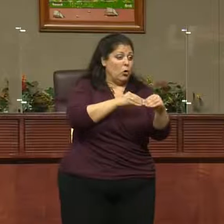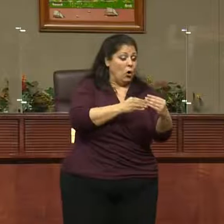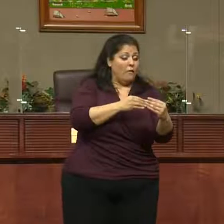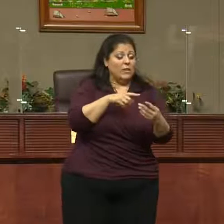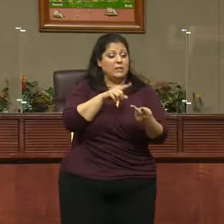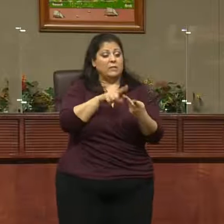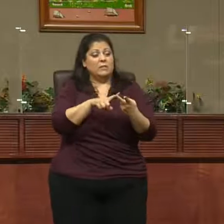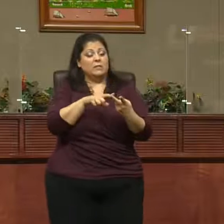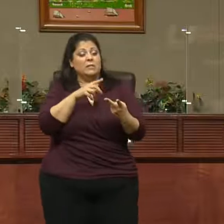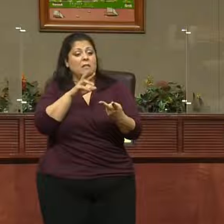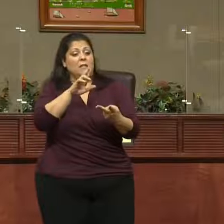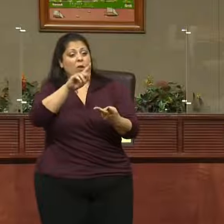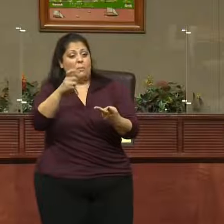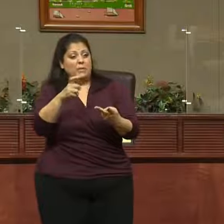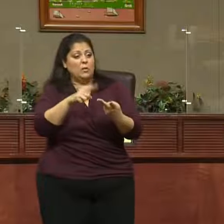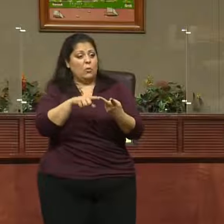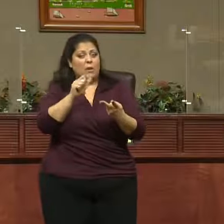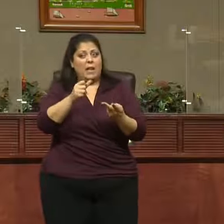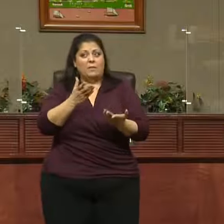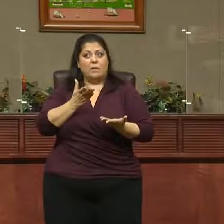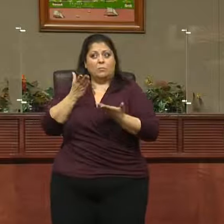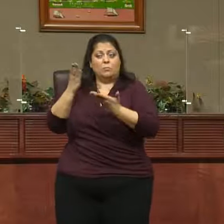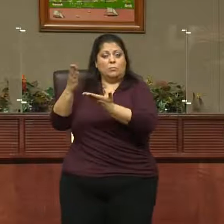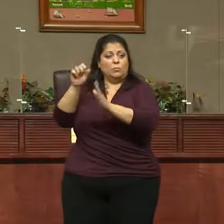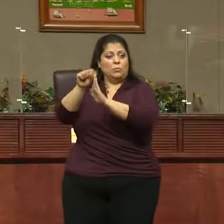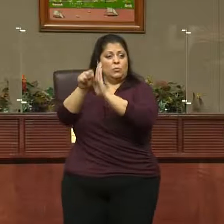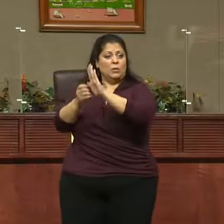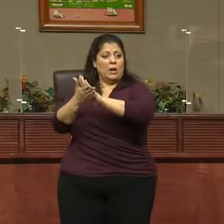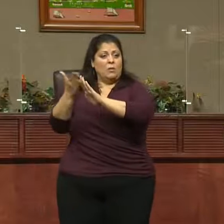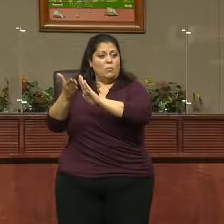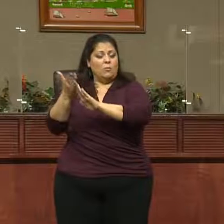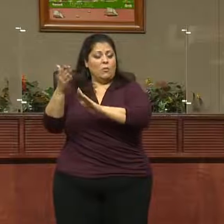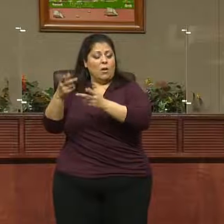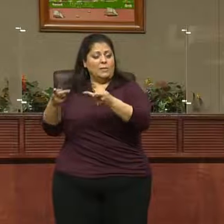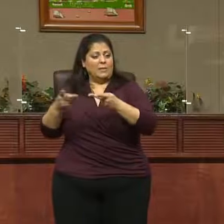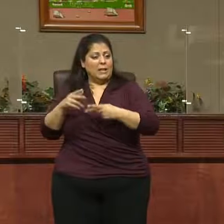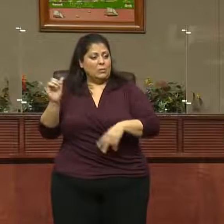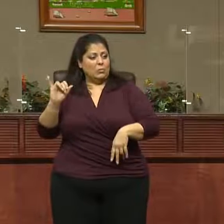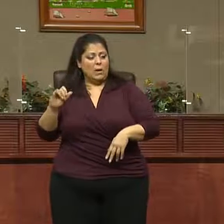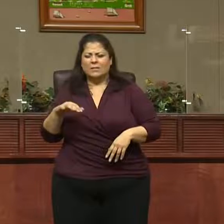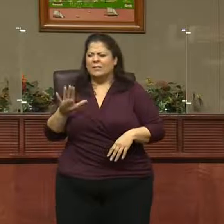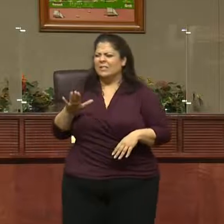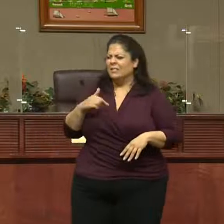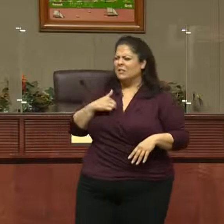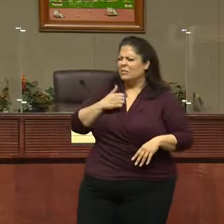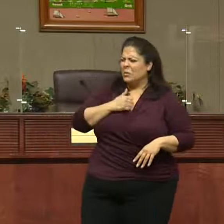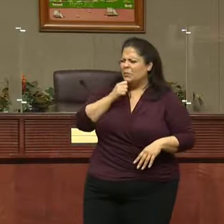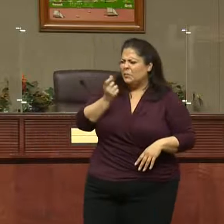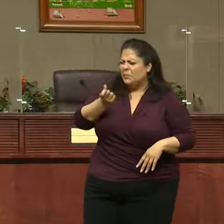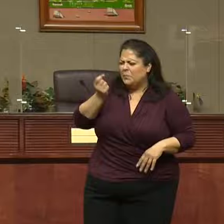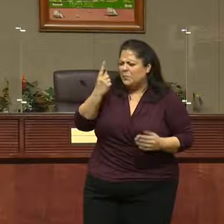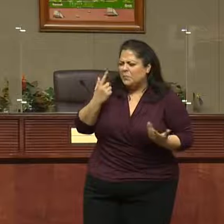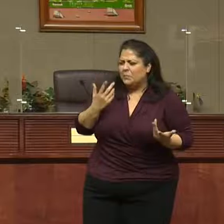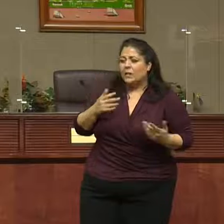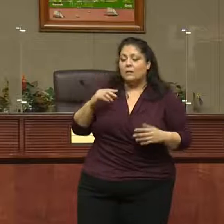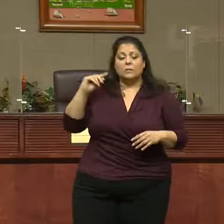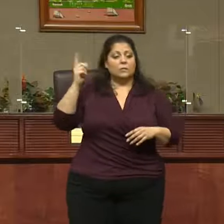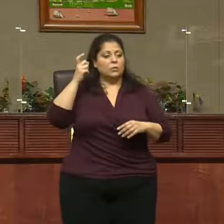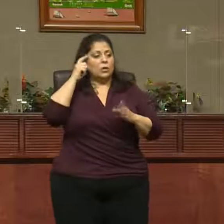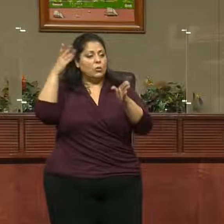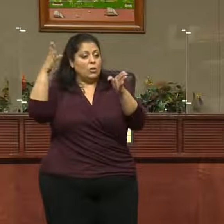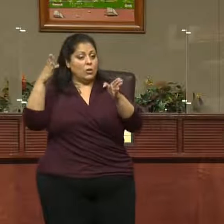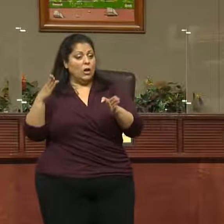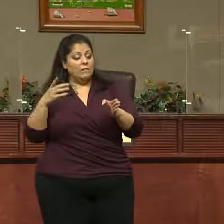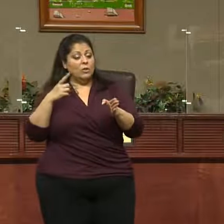that doctor's note to state-run sites as well? I'm sorry, could you repeat the question? Yeah, so the governor also